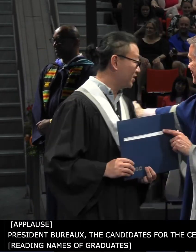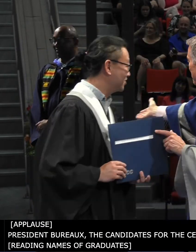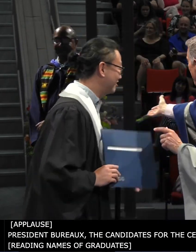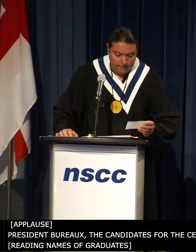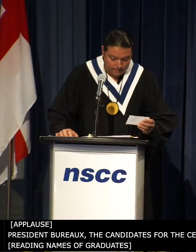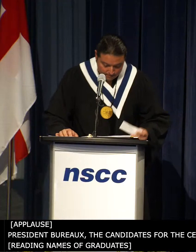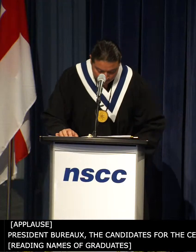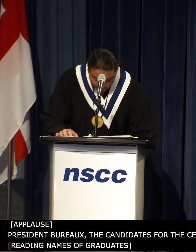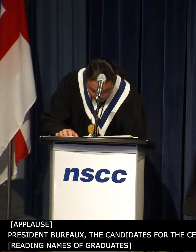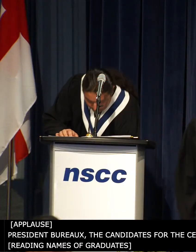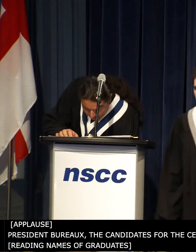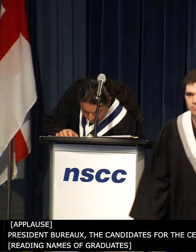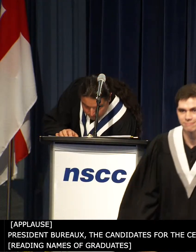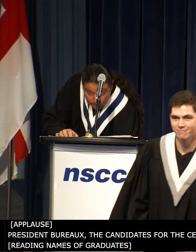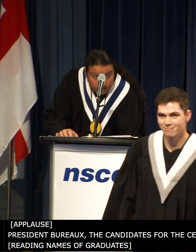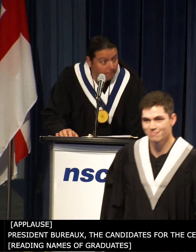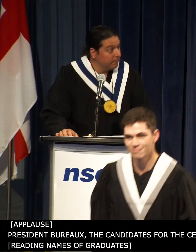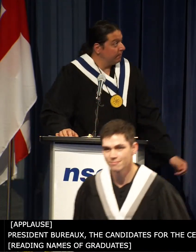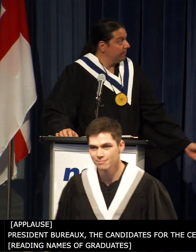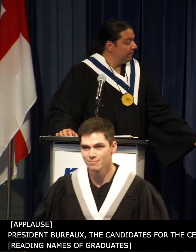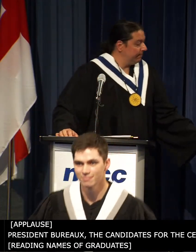Brandon Lee.